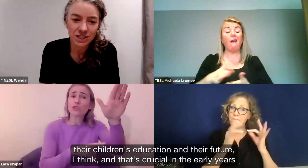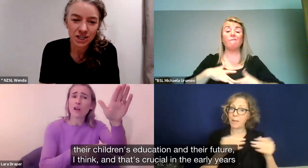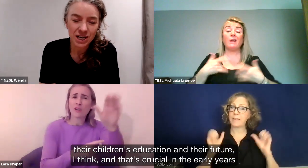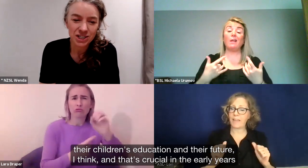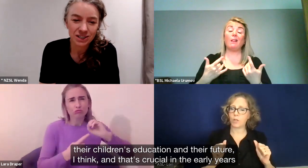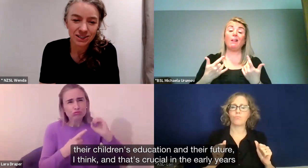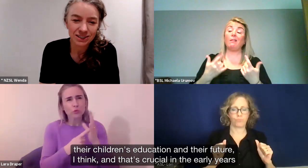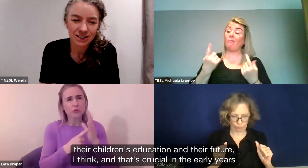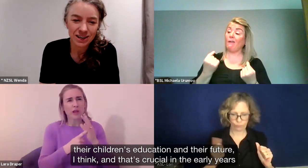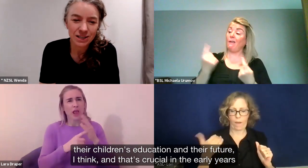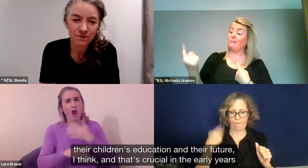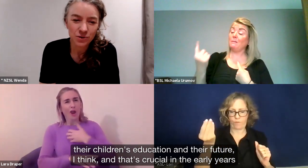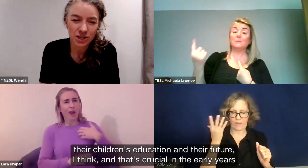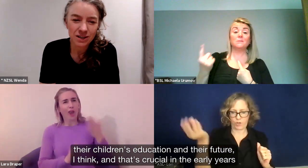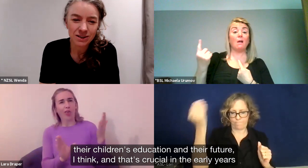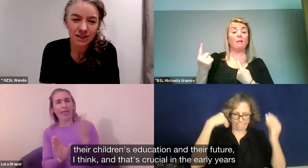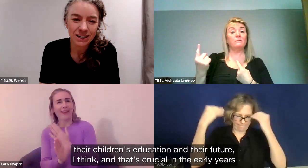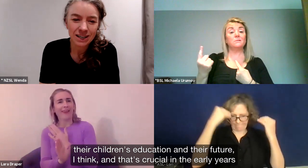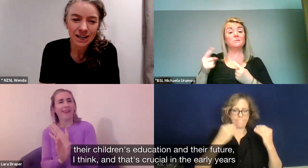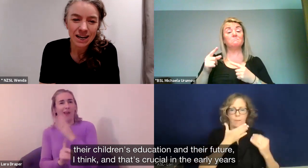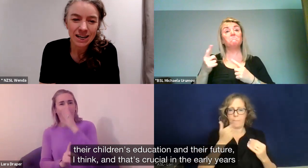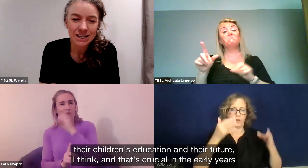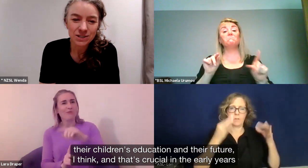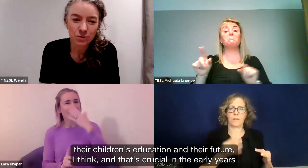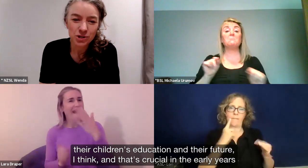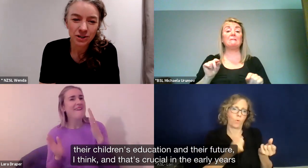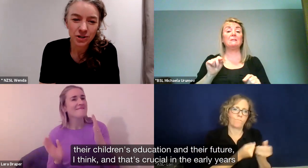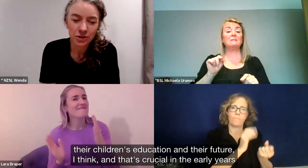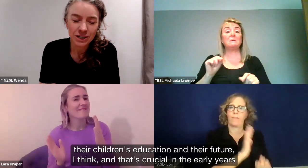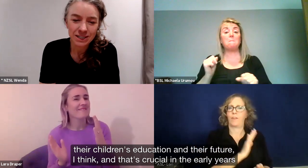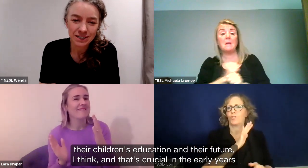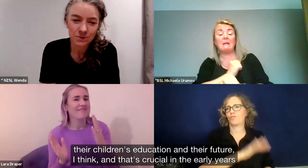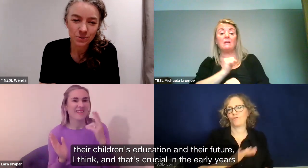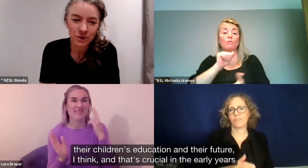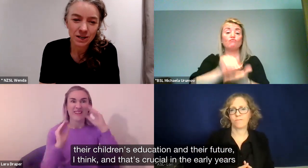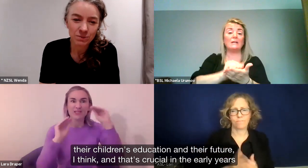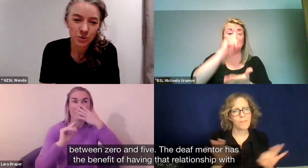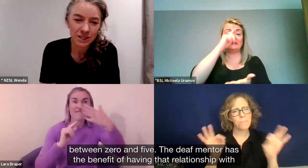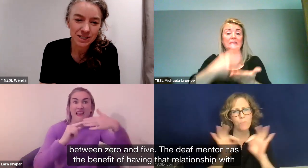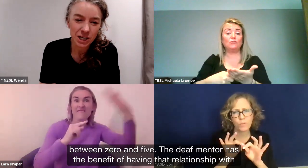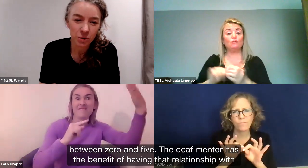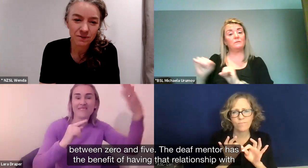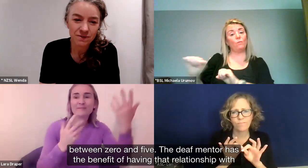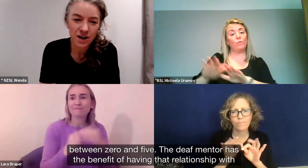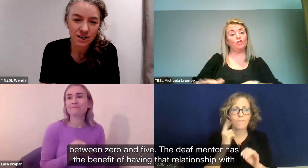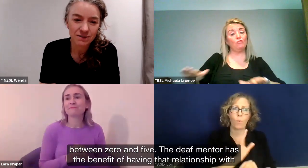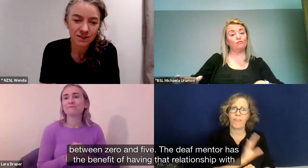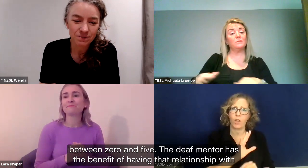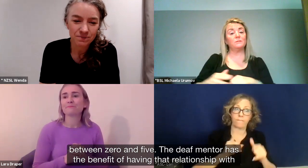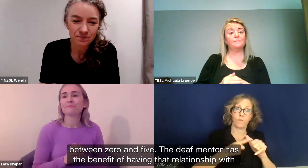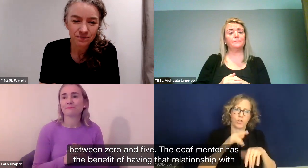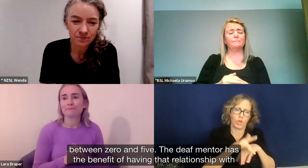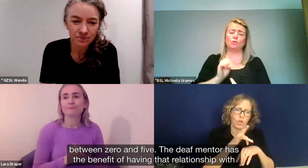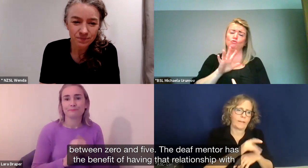children's education and their future, I think. And that's crucial in the early years when they're between zero and five.